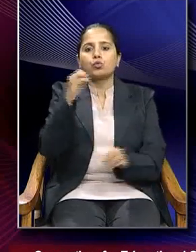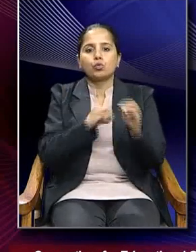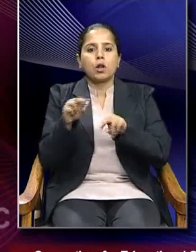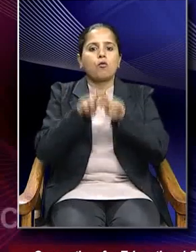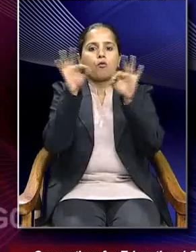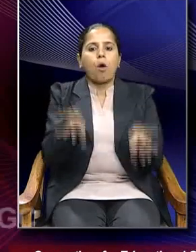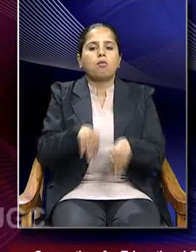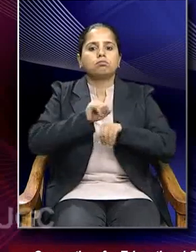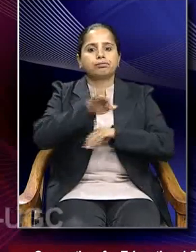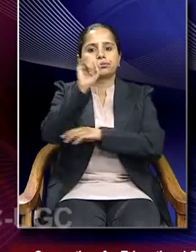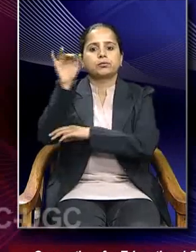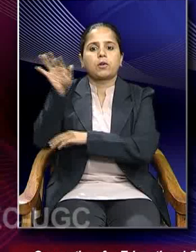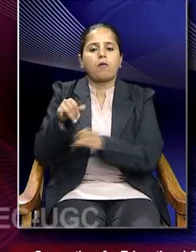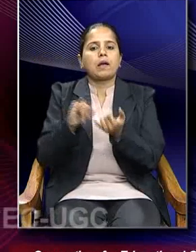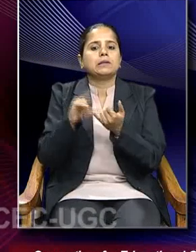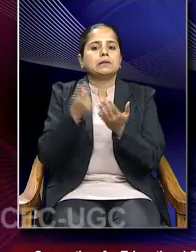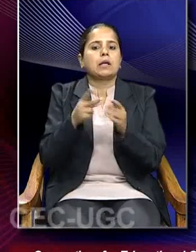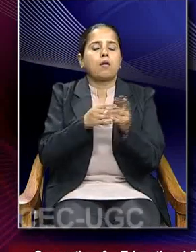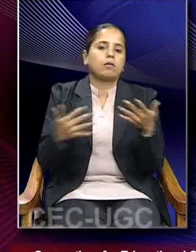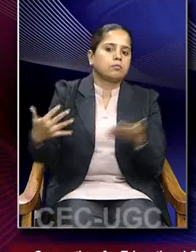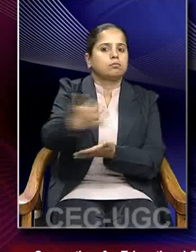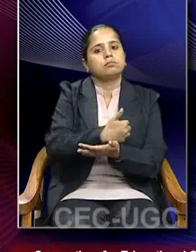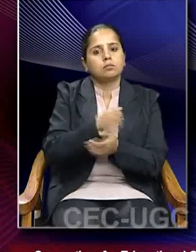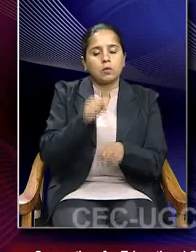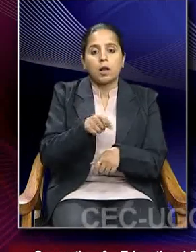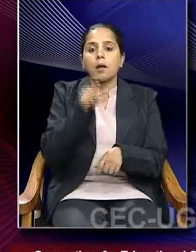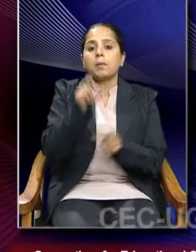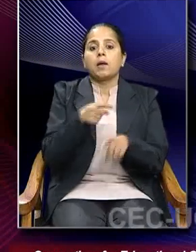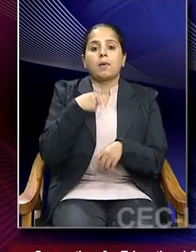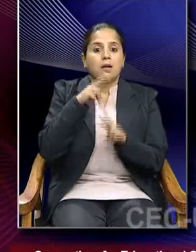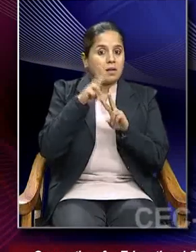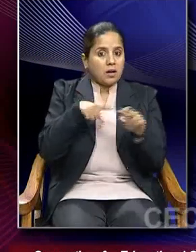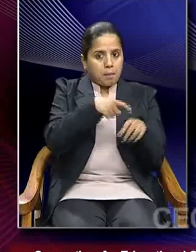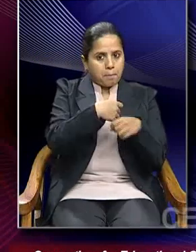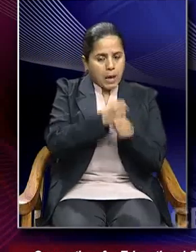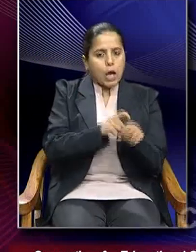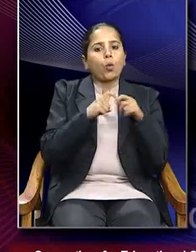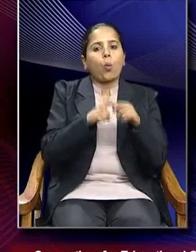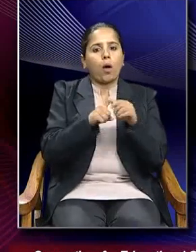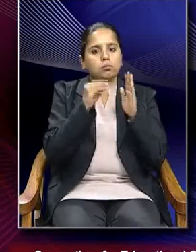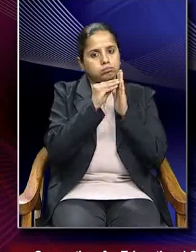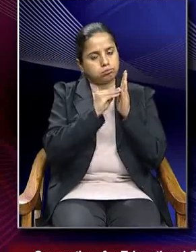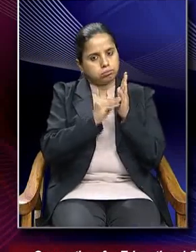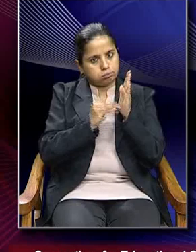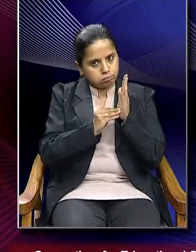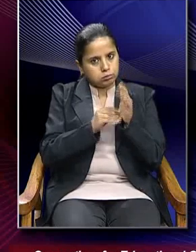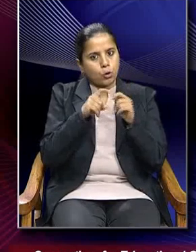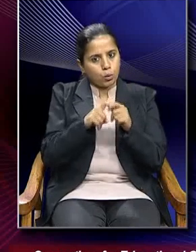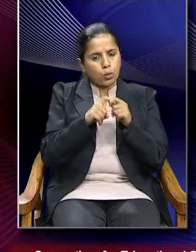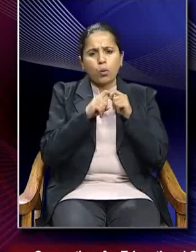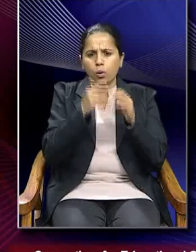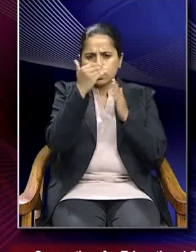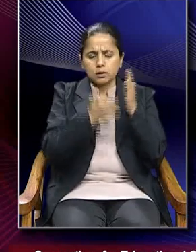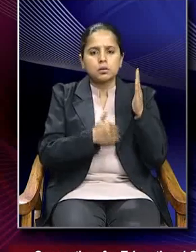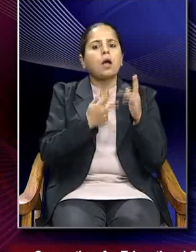do survey. The researcher uses a questionnaire. A questionnaire is a kind of a